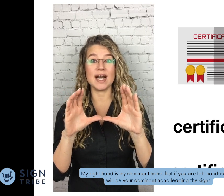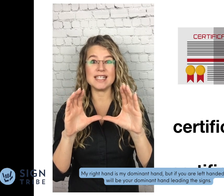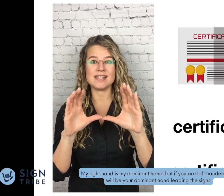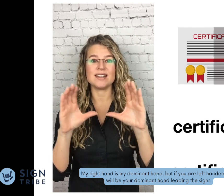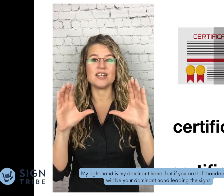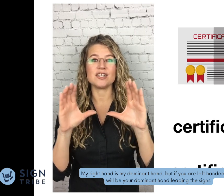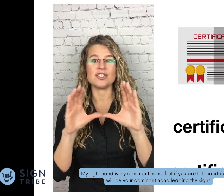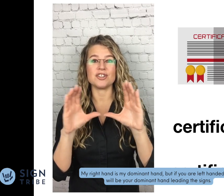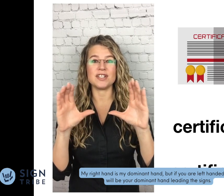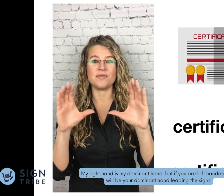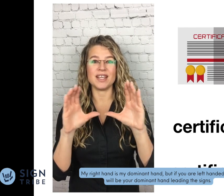twice. Certificate.